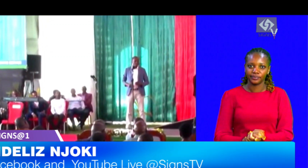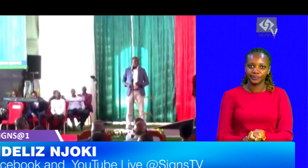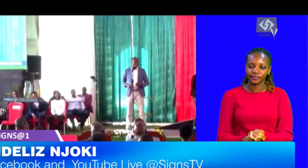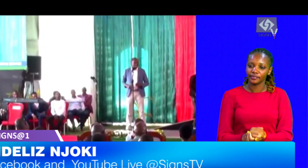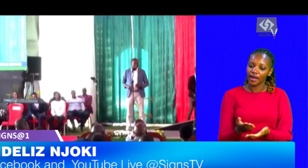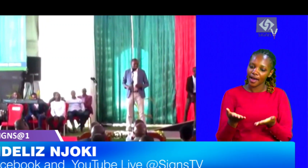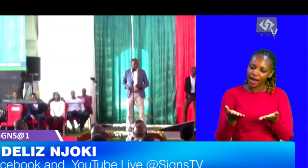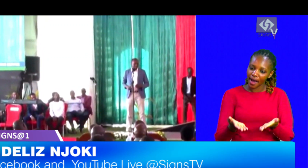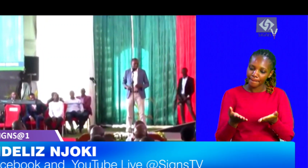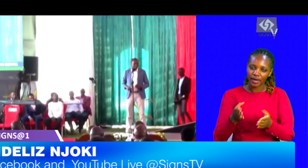hapa Kisii.